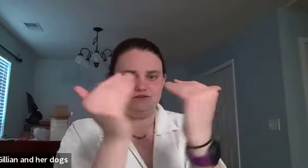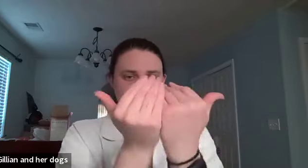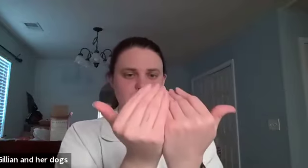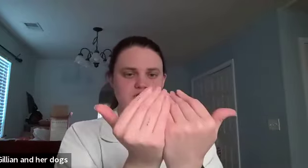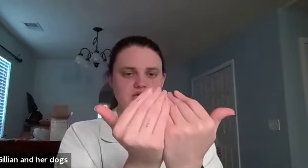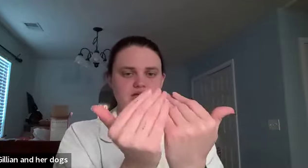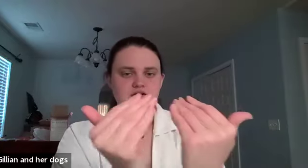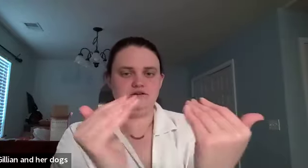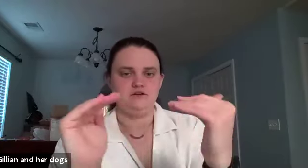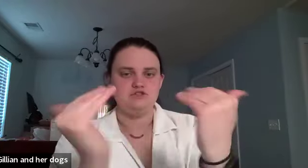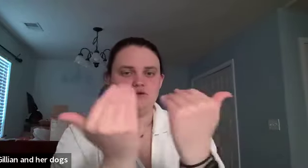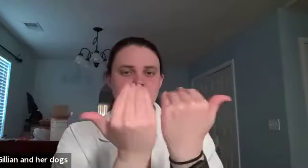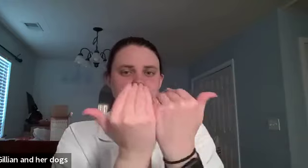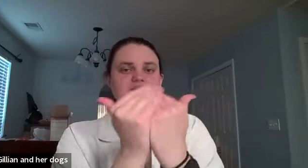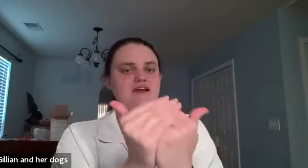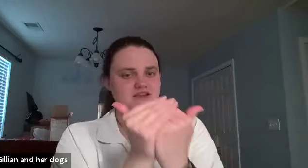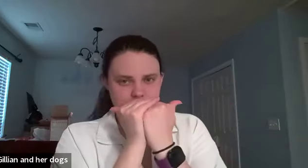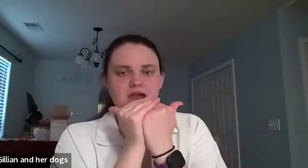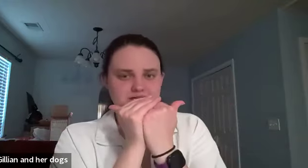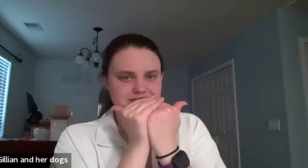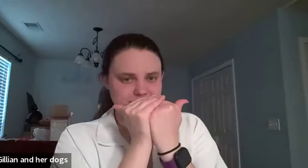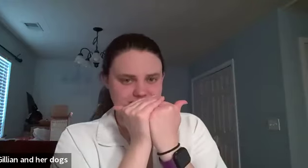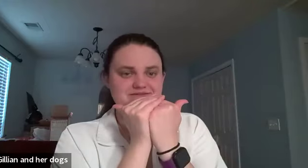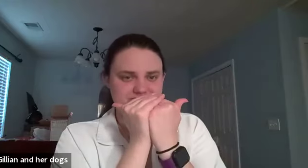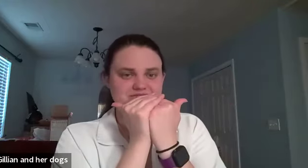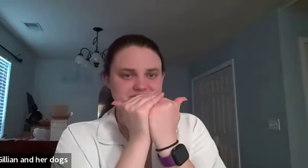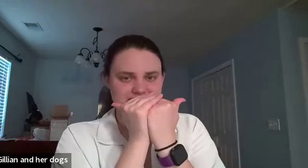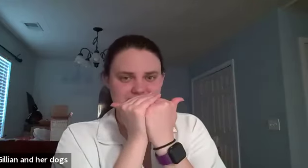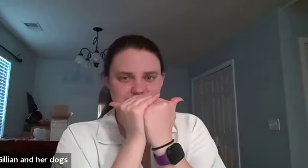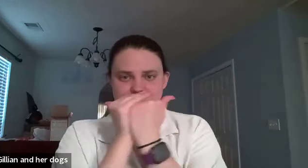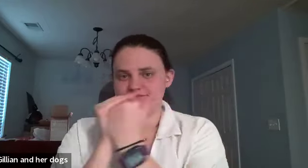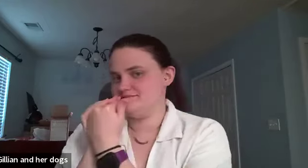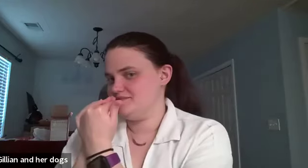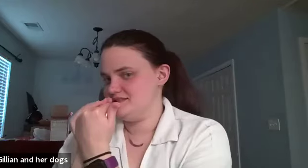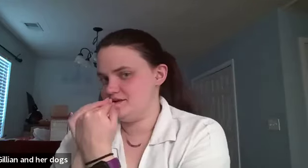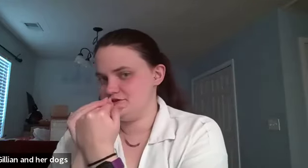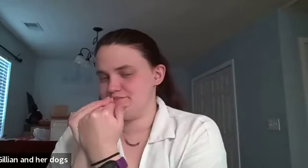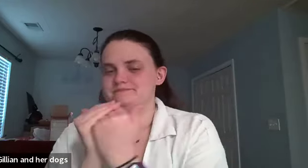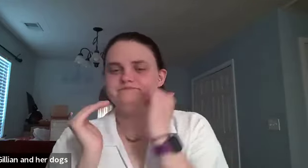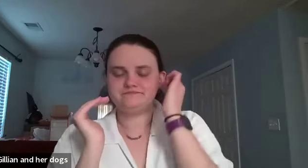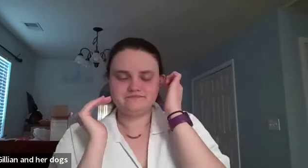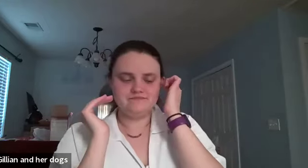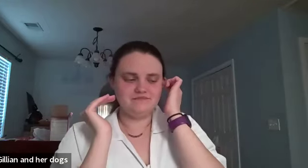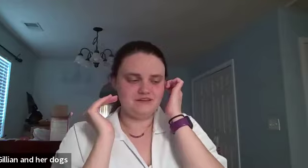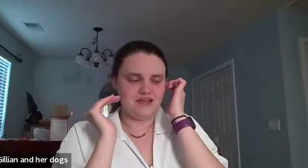So turn it where you're there you go. Yeah, sandwich. Sandwich. Sandwich. Okay.